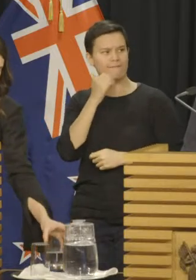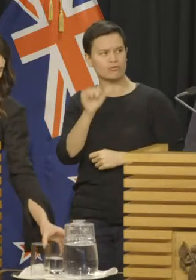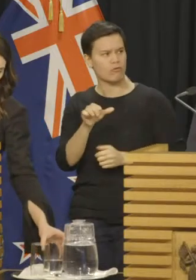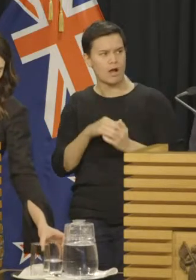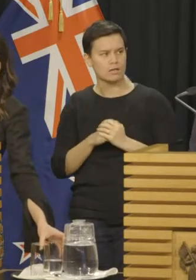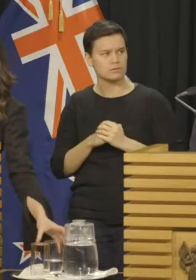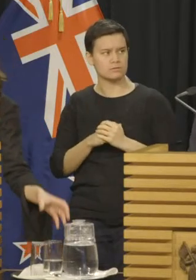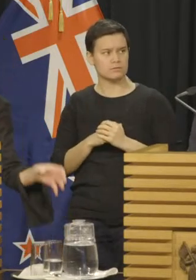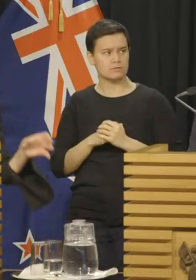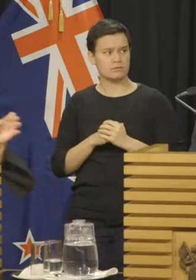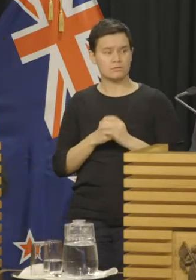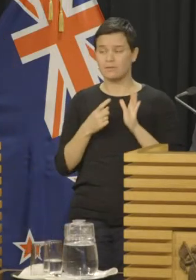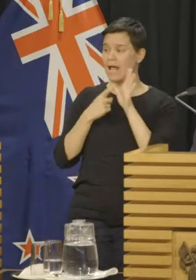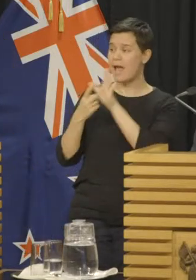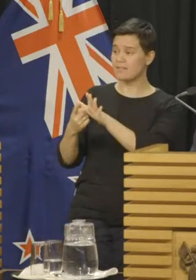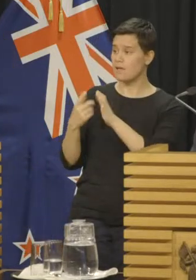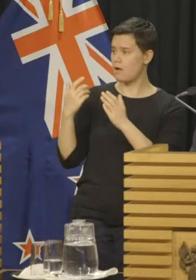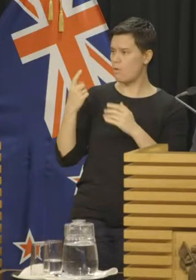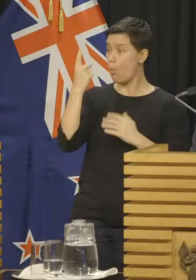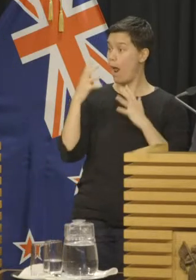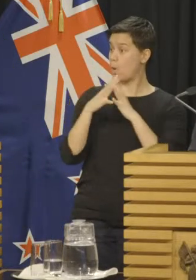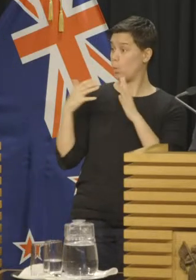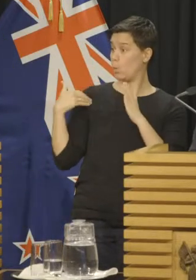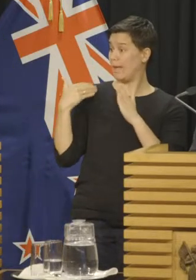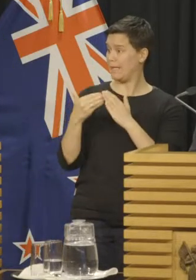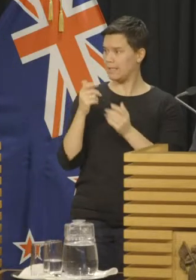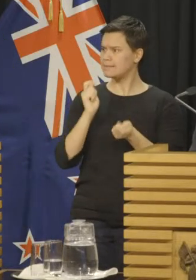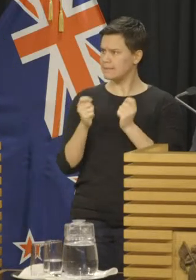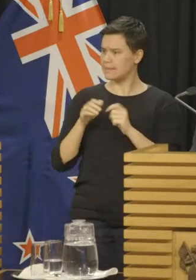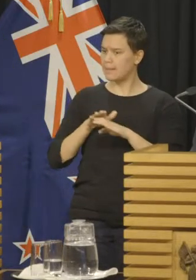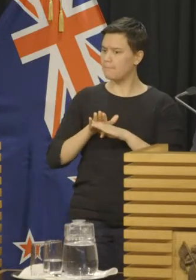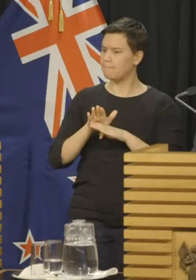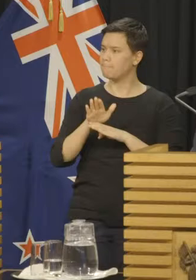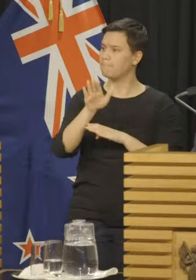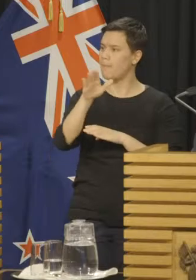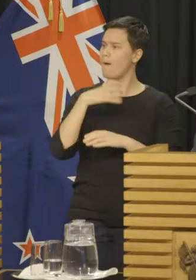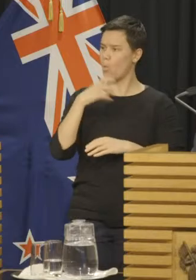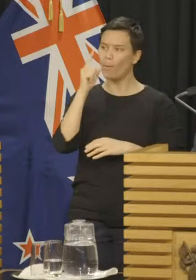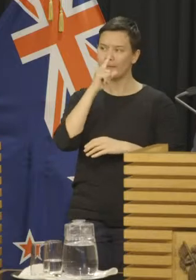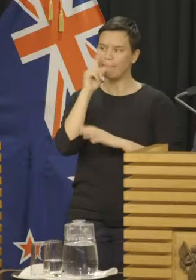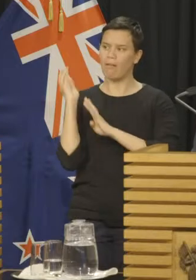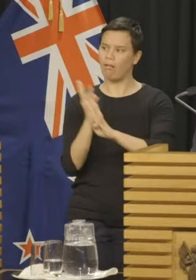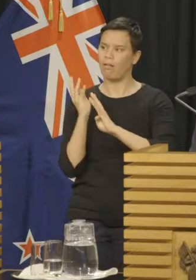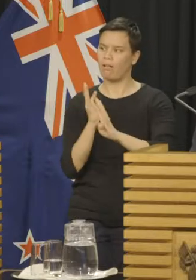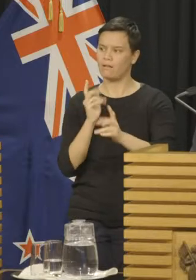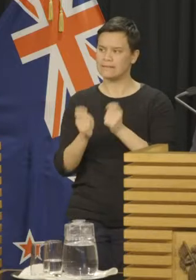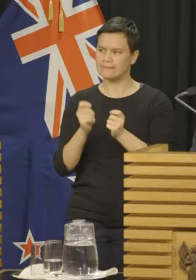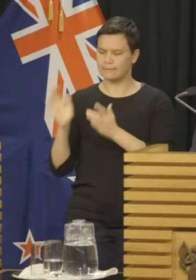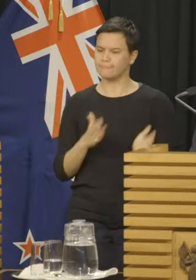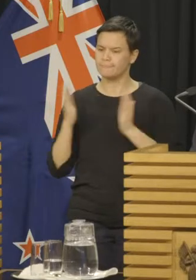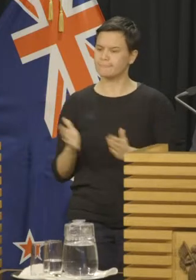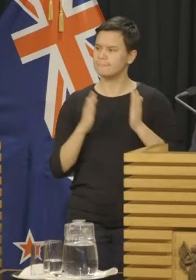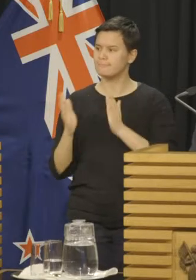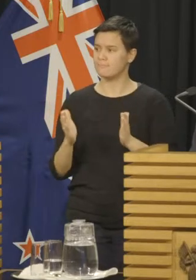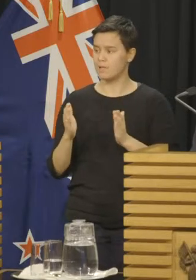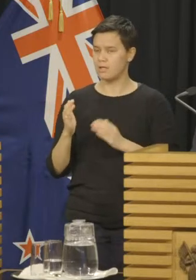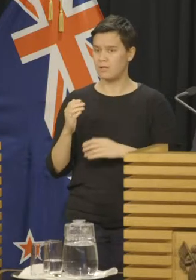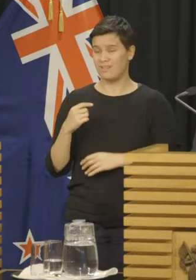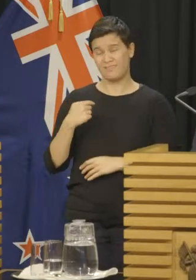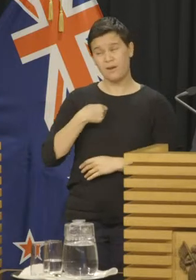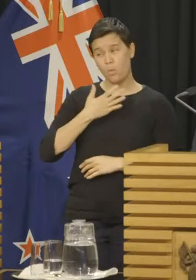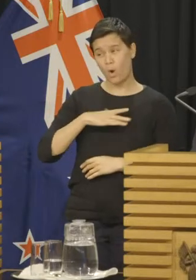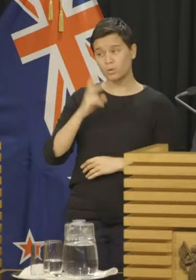increase over the last week, and I'm leaning very heavily on that because it's not at the level that I want to see it at. I want to see it more at the